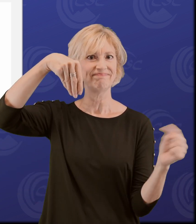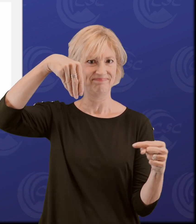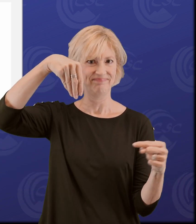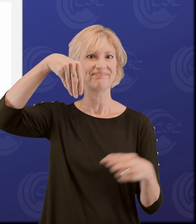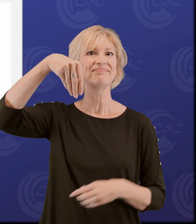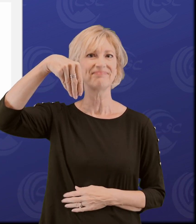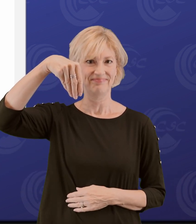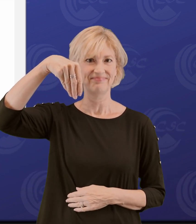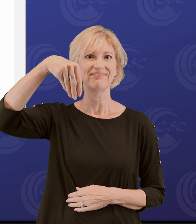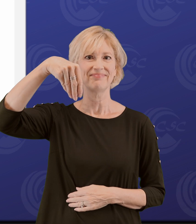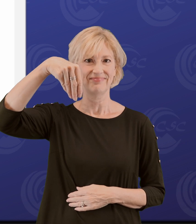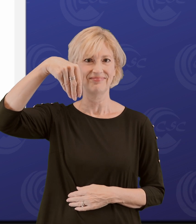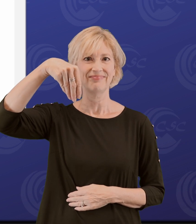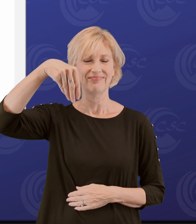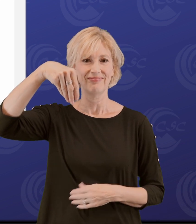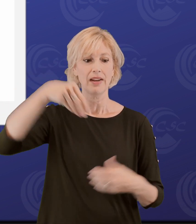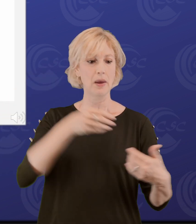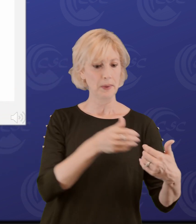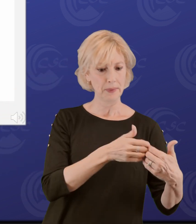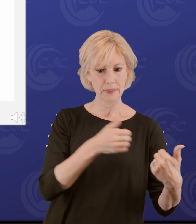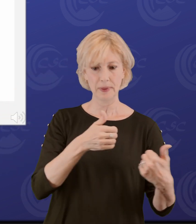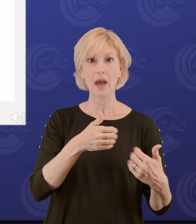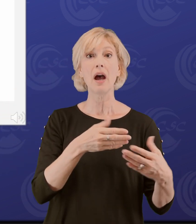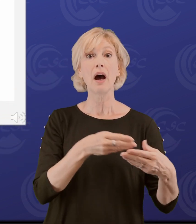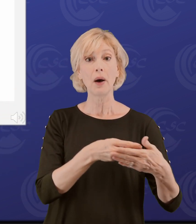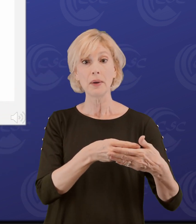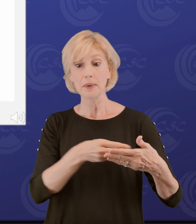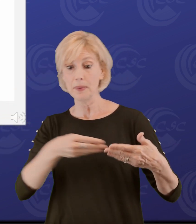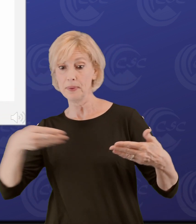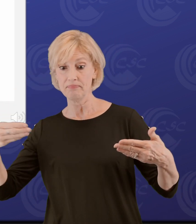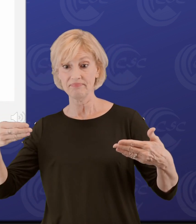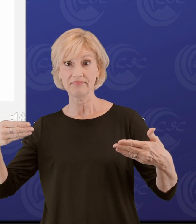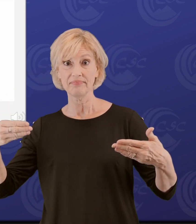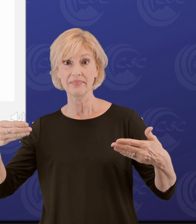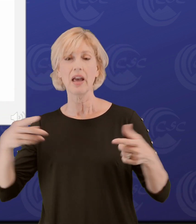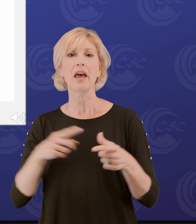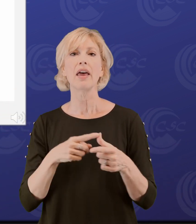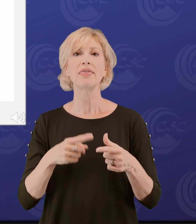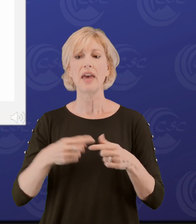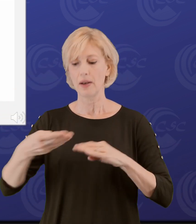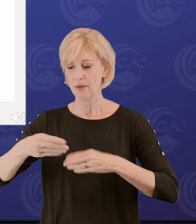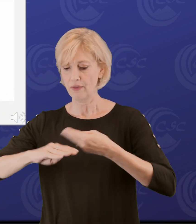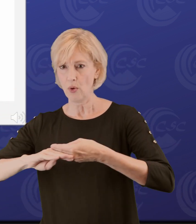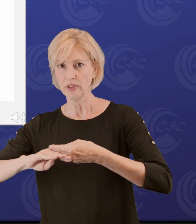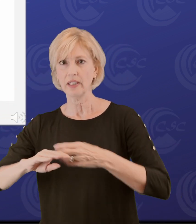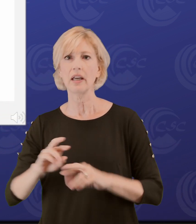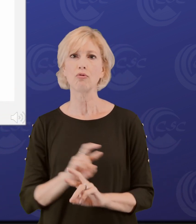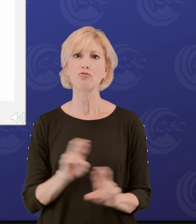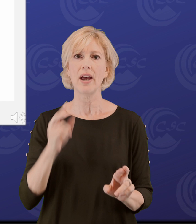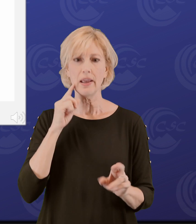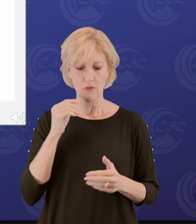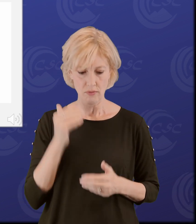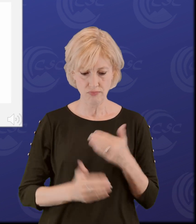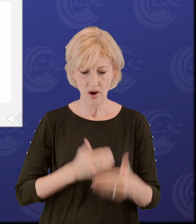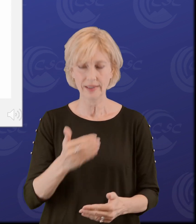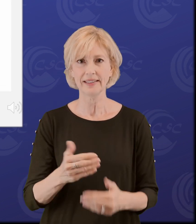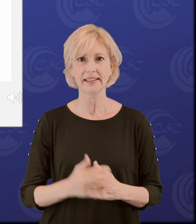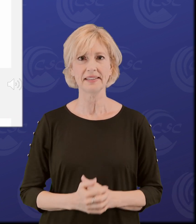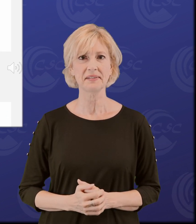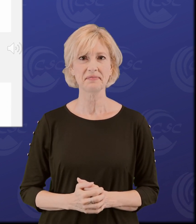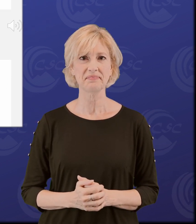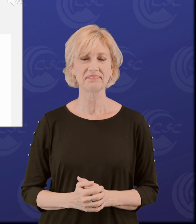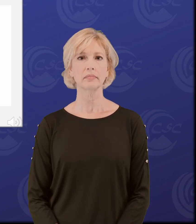contents. Your ballot is then separated from the secrecy sleeve and unfolded and prepared for processing.